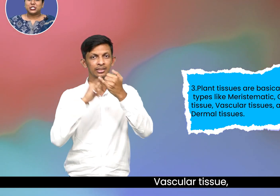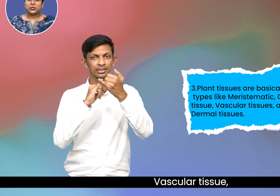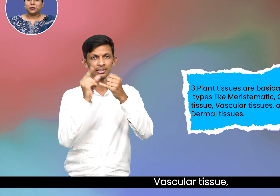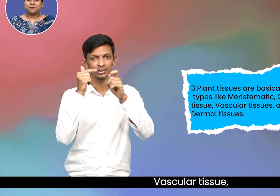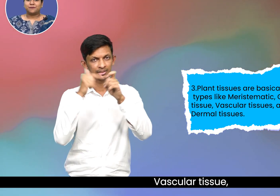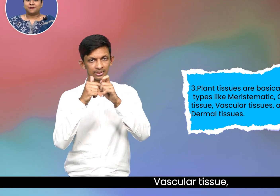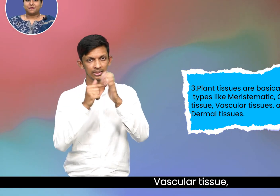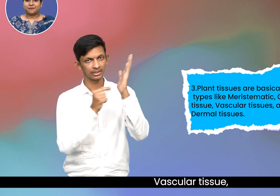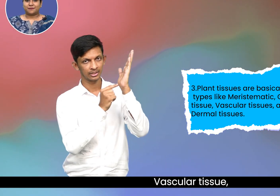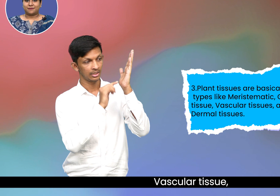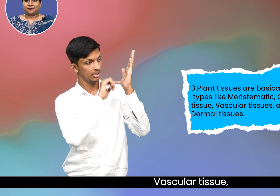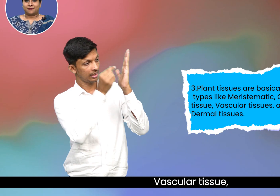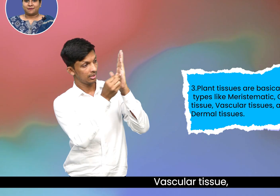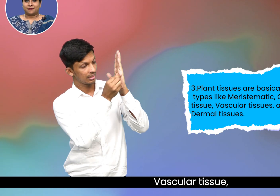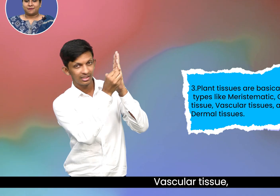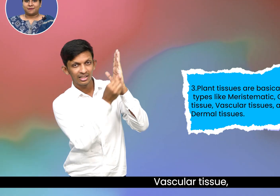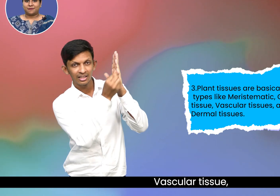vascular tissue,